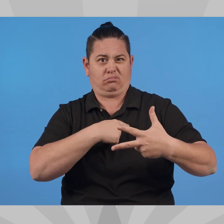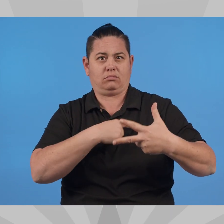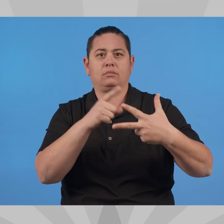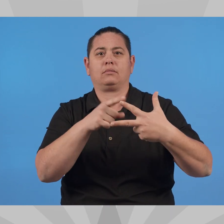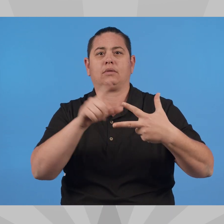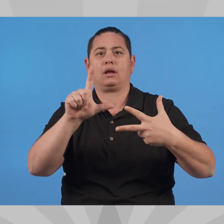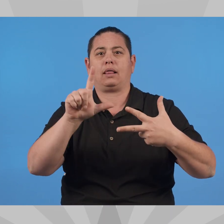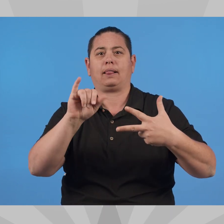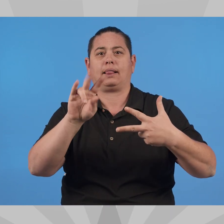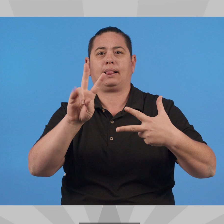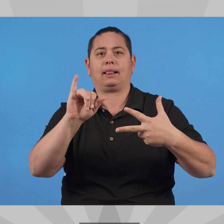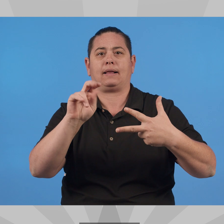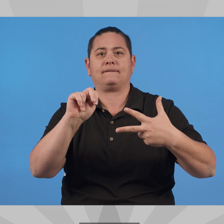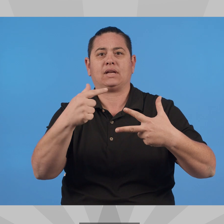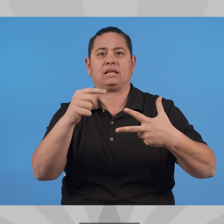Pingerelli.